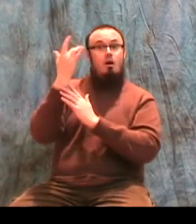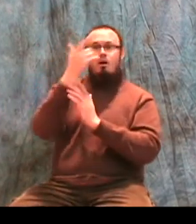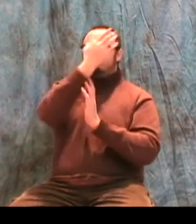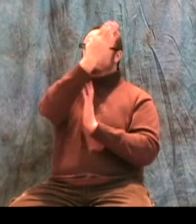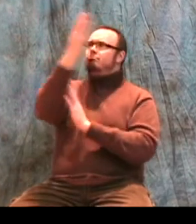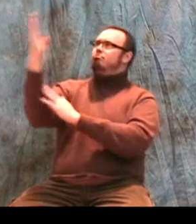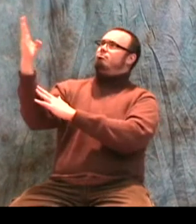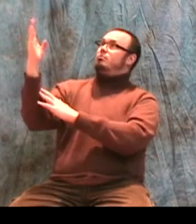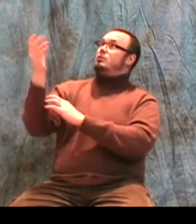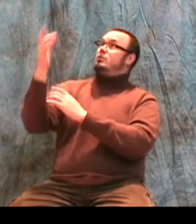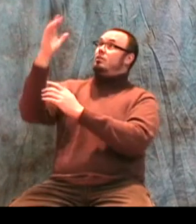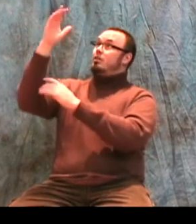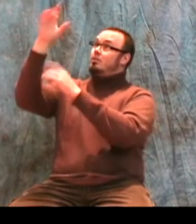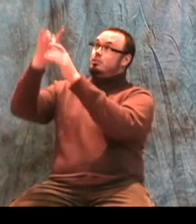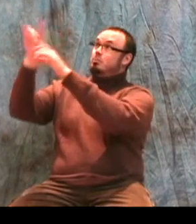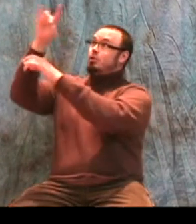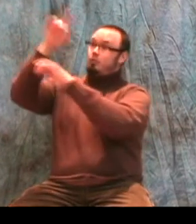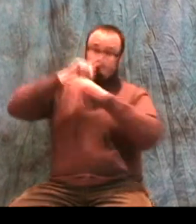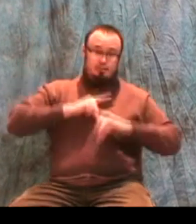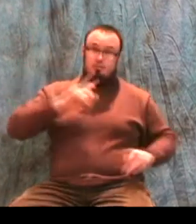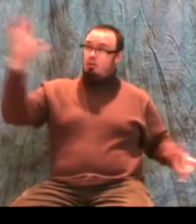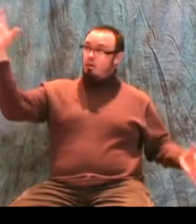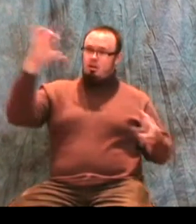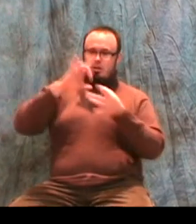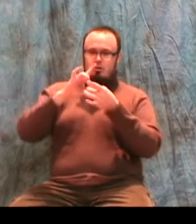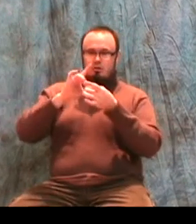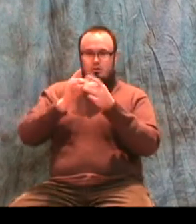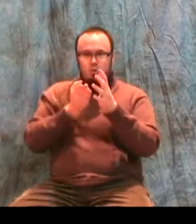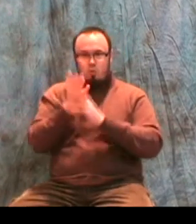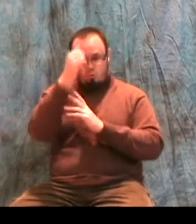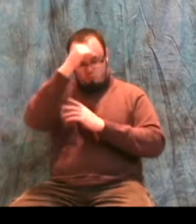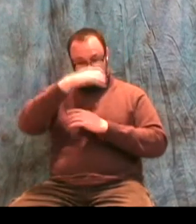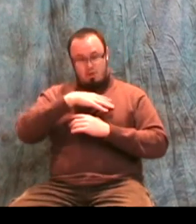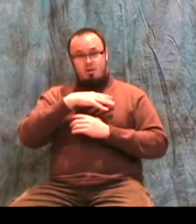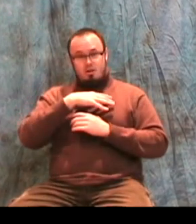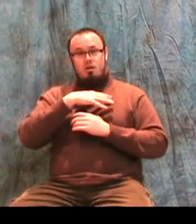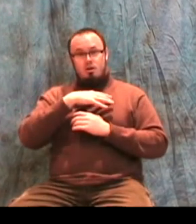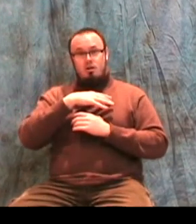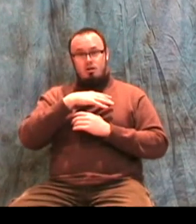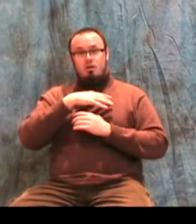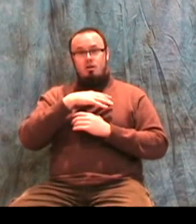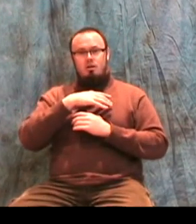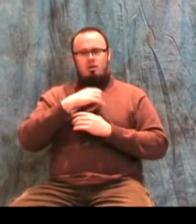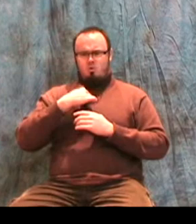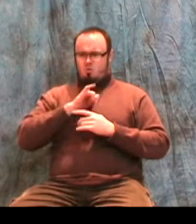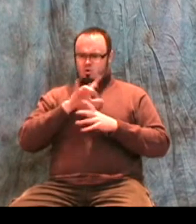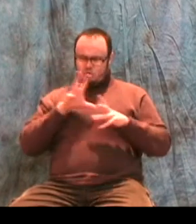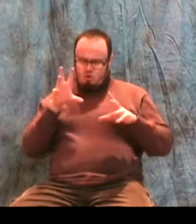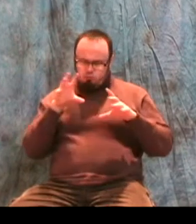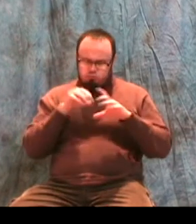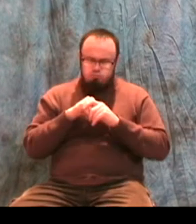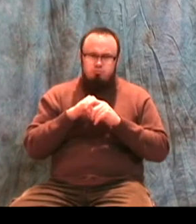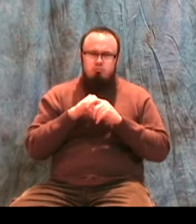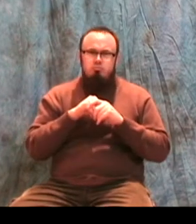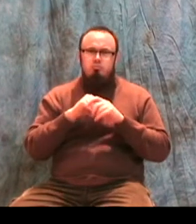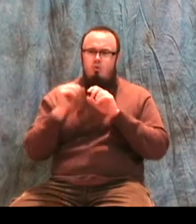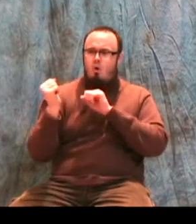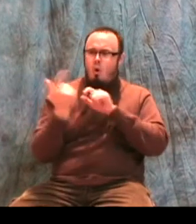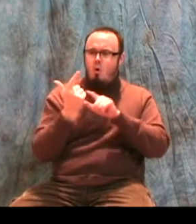formed man. We are both a symbol and also an expression of the very fabric of all creation. We are